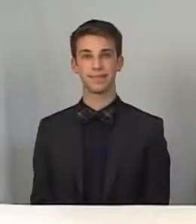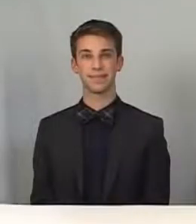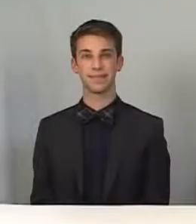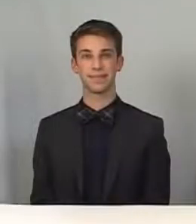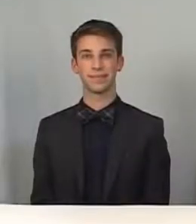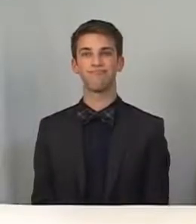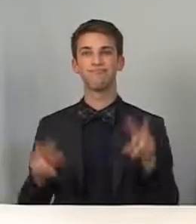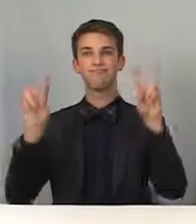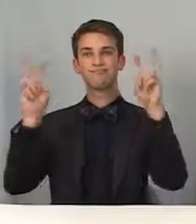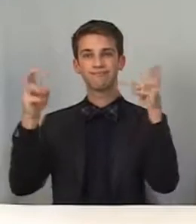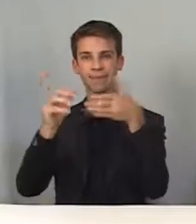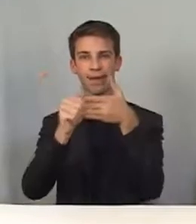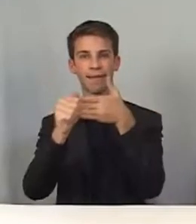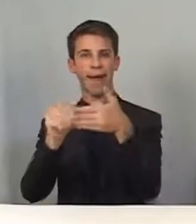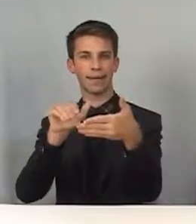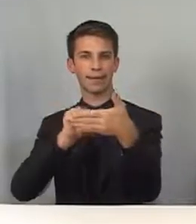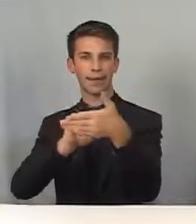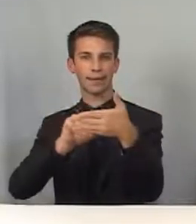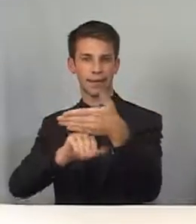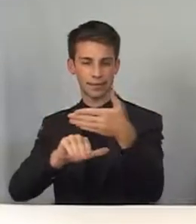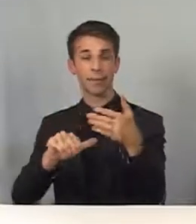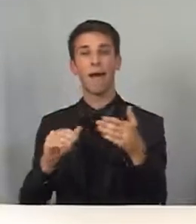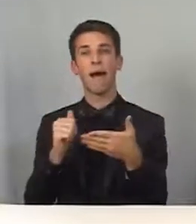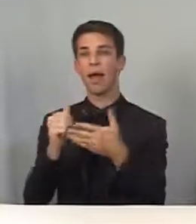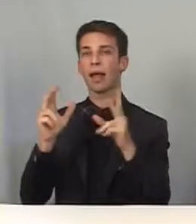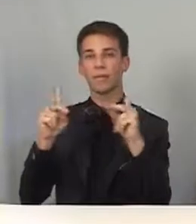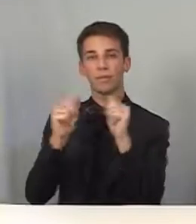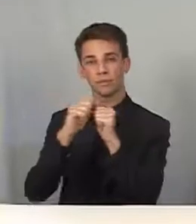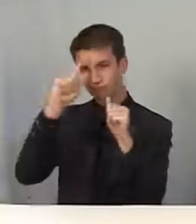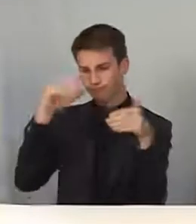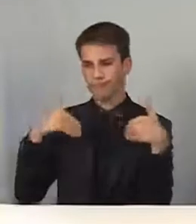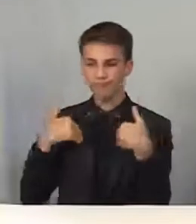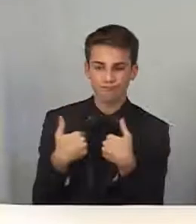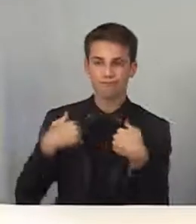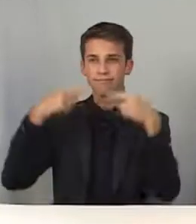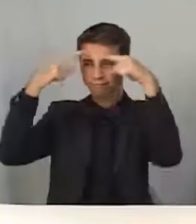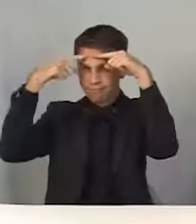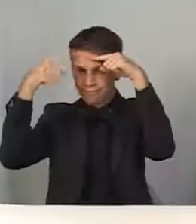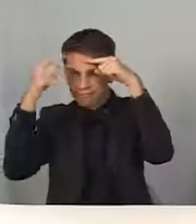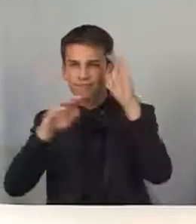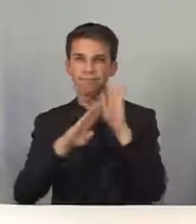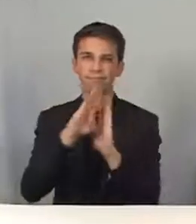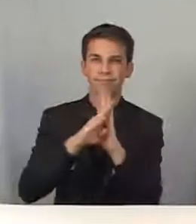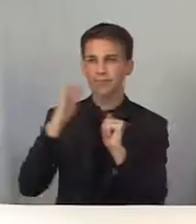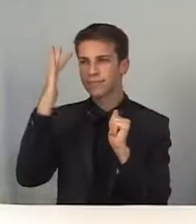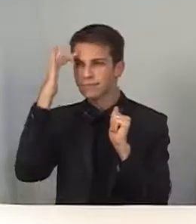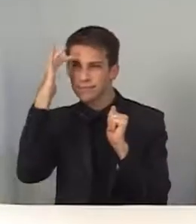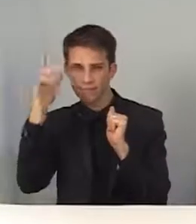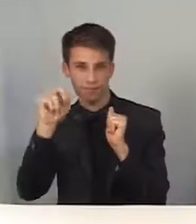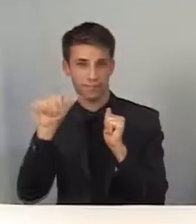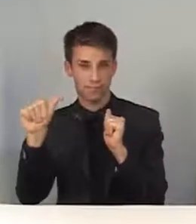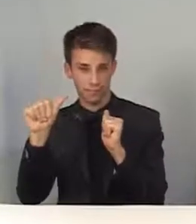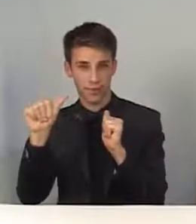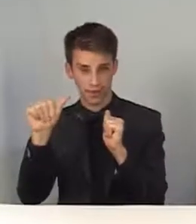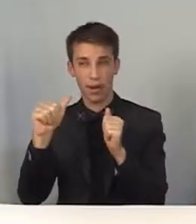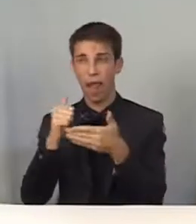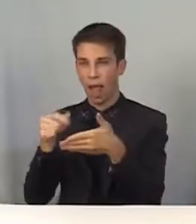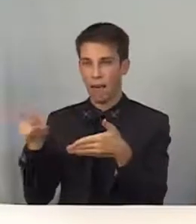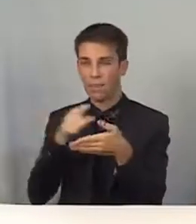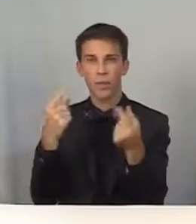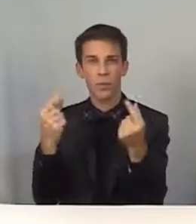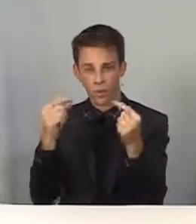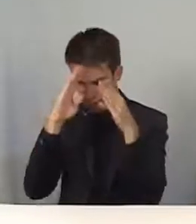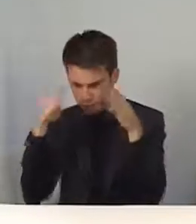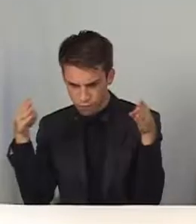Guided Access helps people with autism or other cognitive, developmental, or intellectual disabilities stay